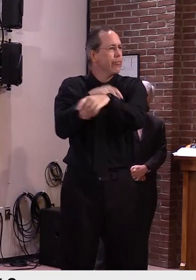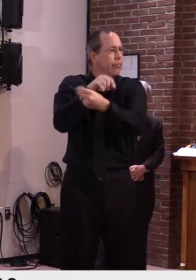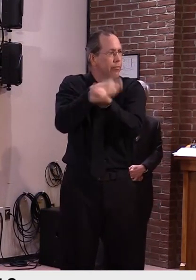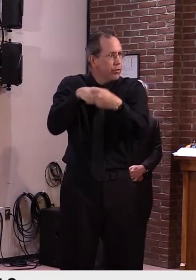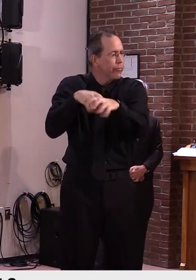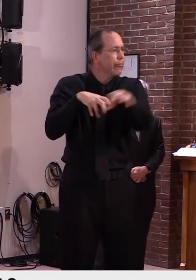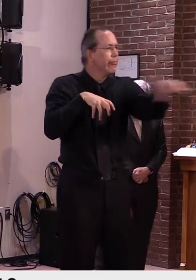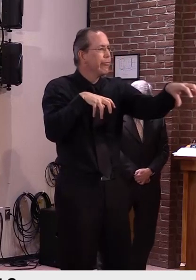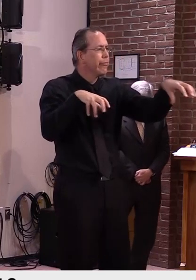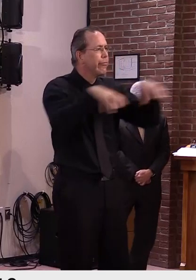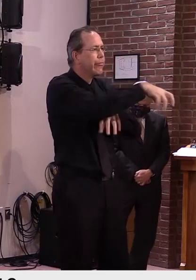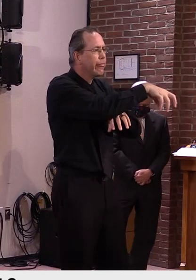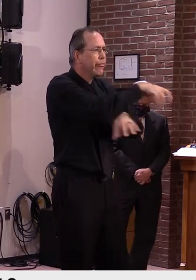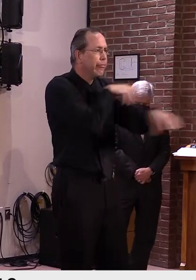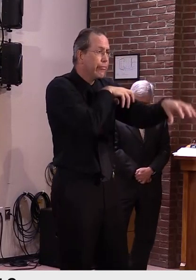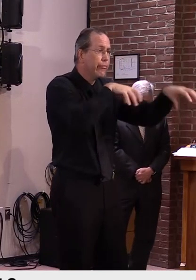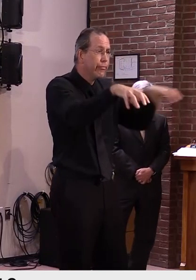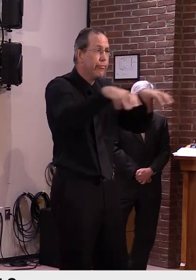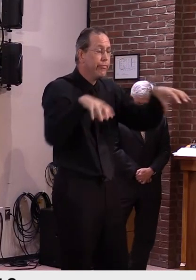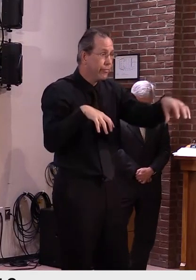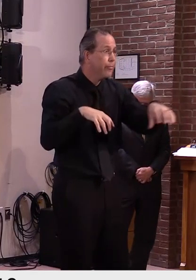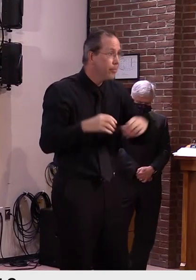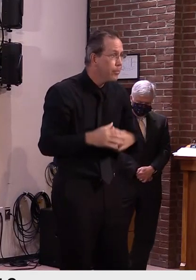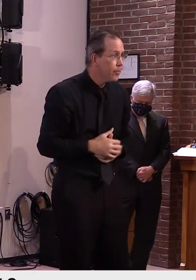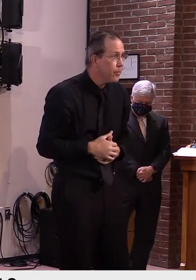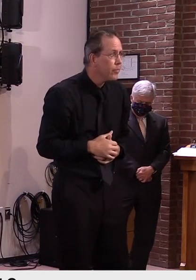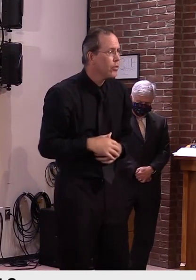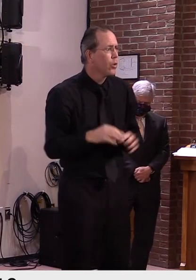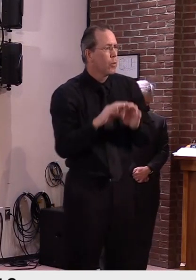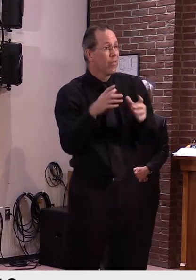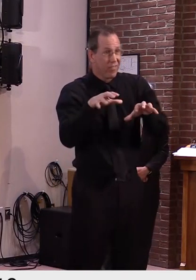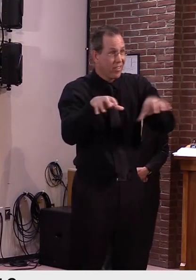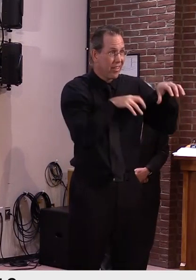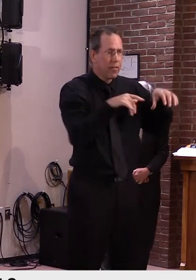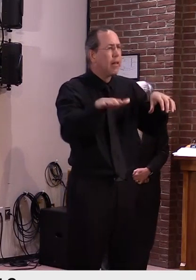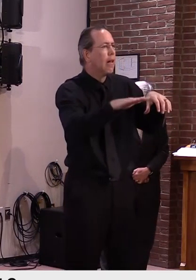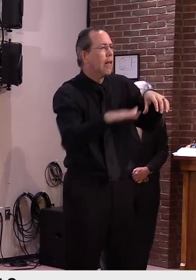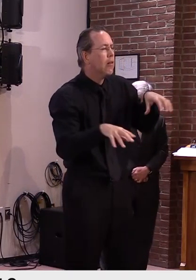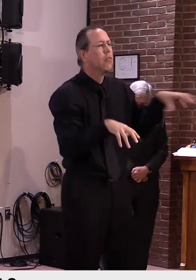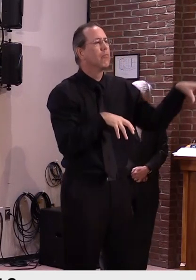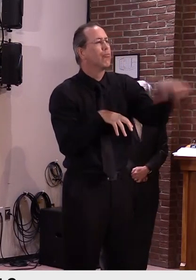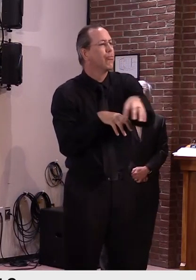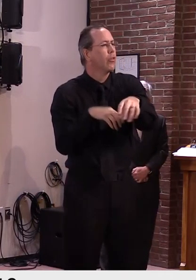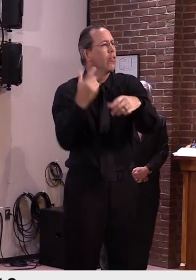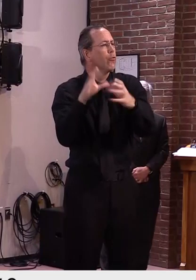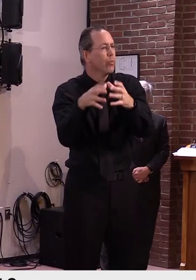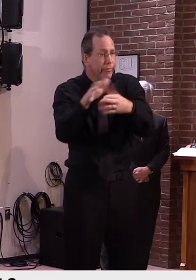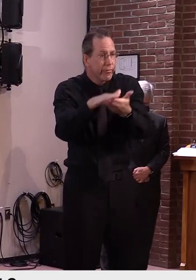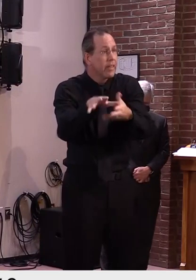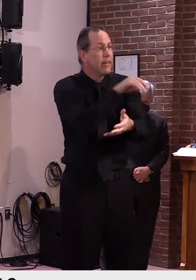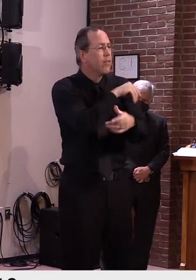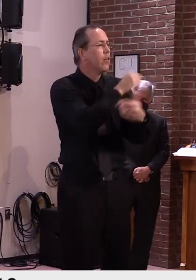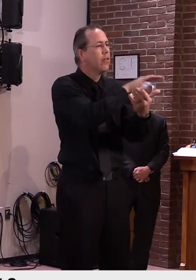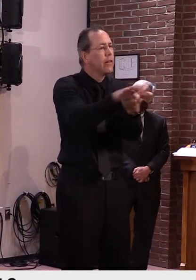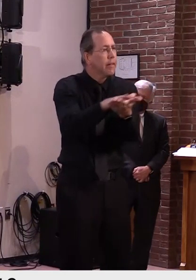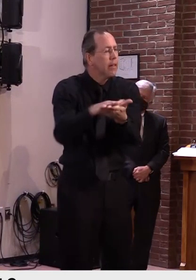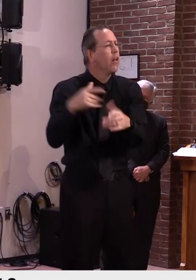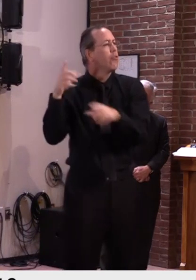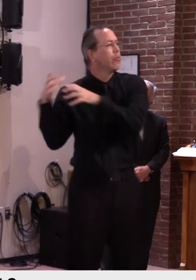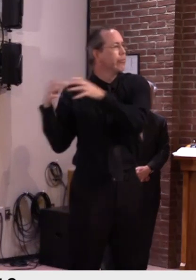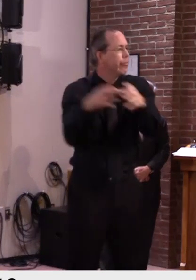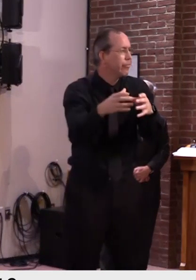Under step three, schools also have greater flexibility in grouping students during the day. Under step two, schools are required to keep the